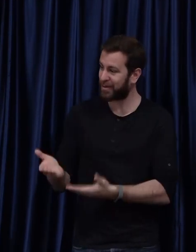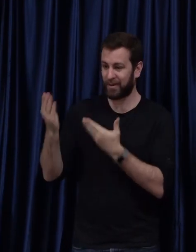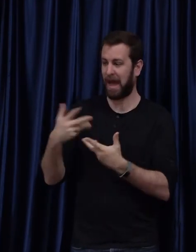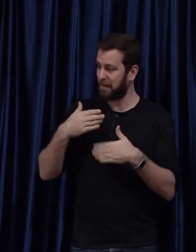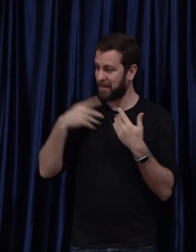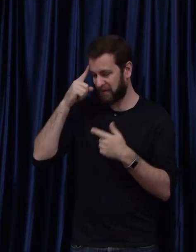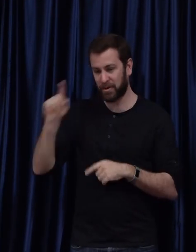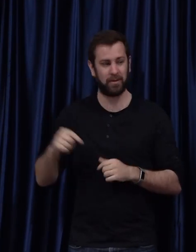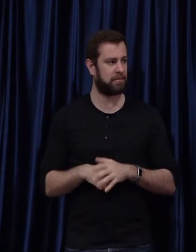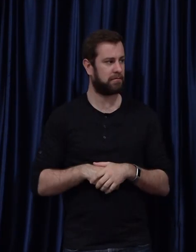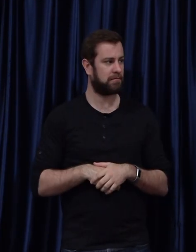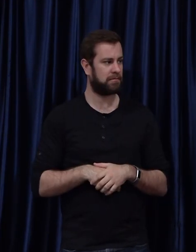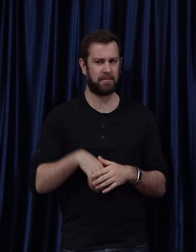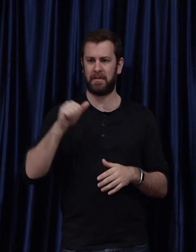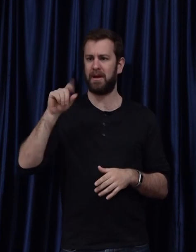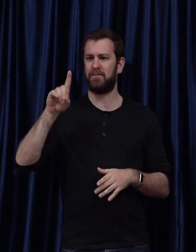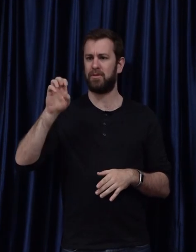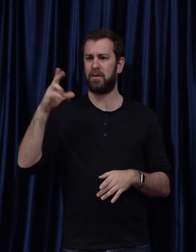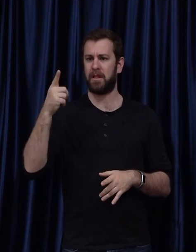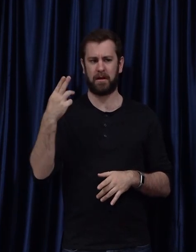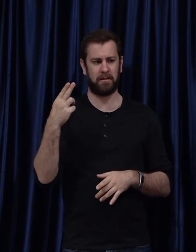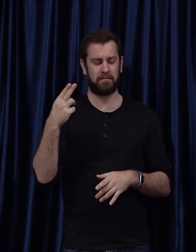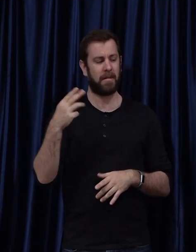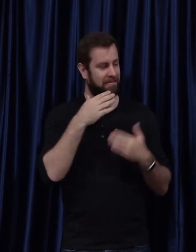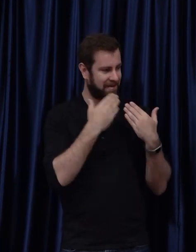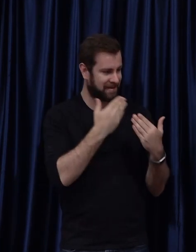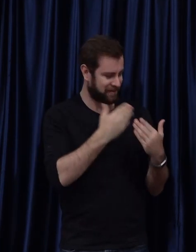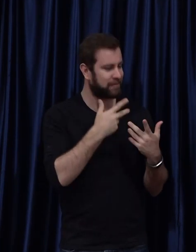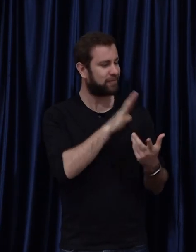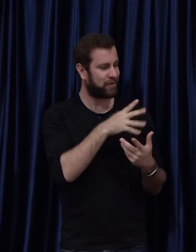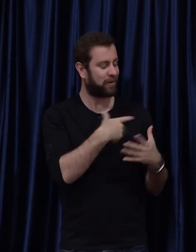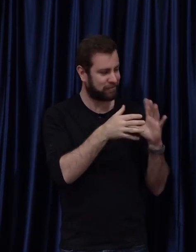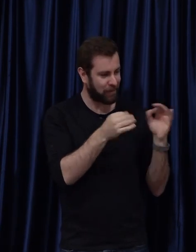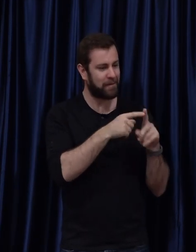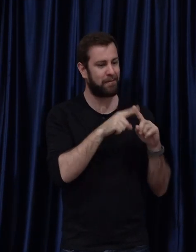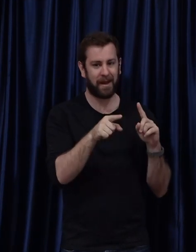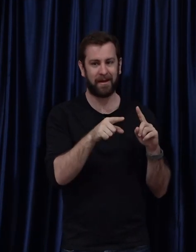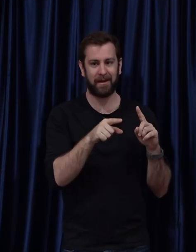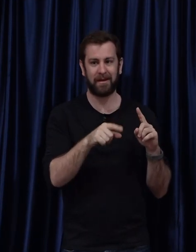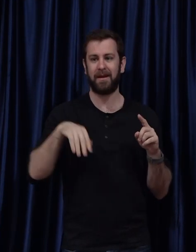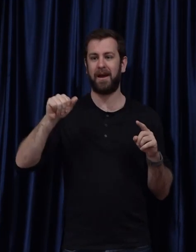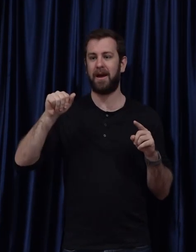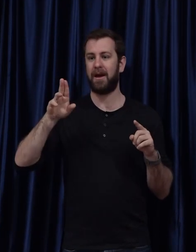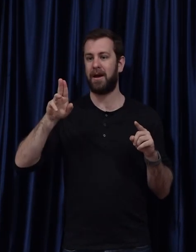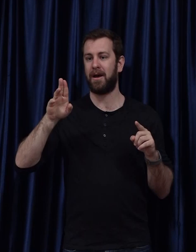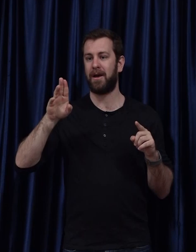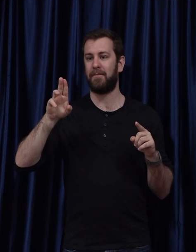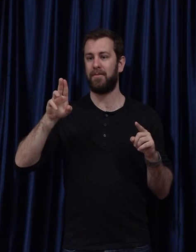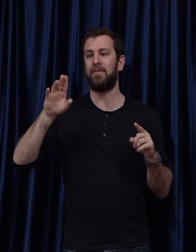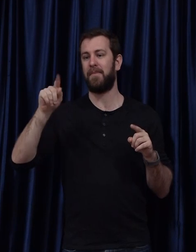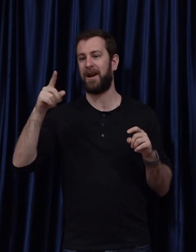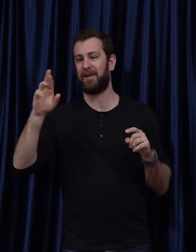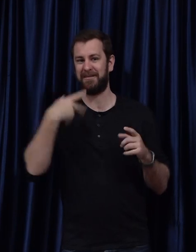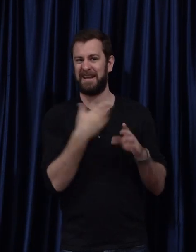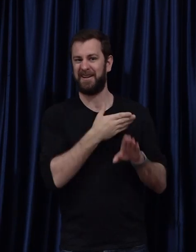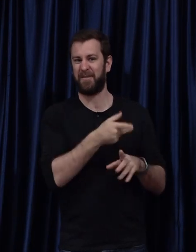happy for you. Abdullah ibn Mas'ud said, I appreciate your sentiments, but Abu Bakr was here earlier and he conveyed it